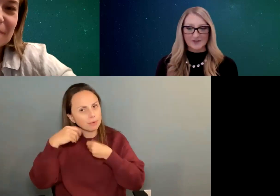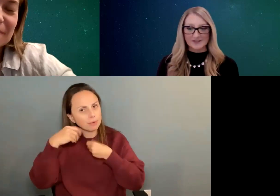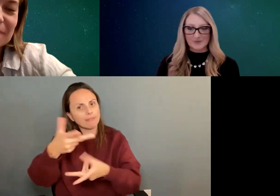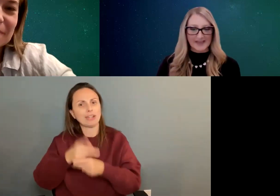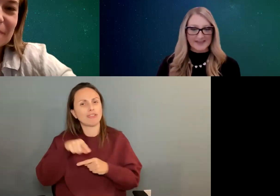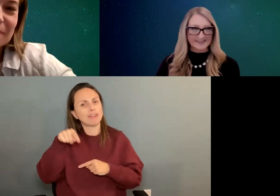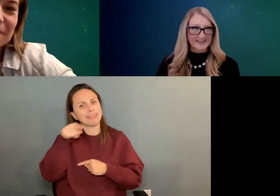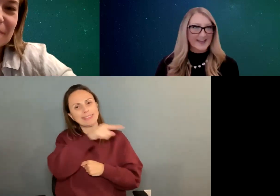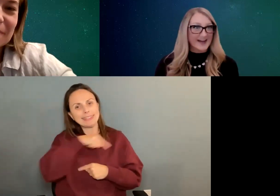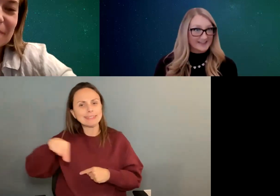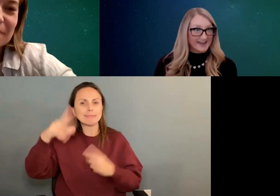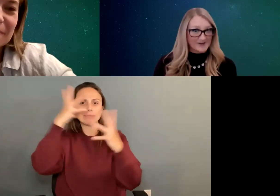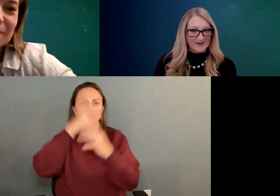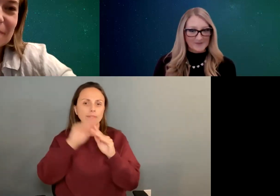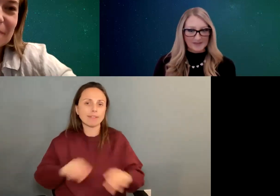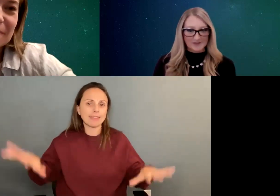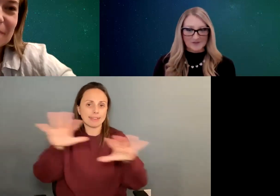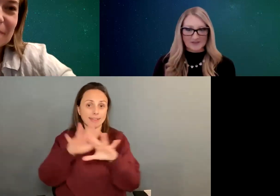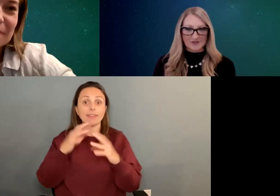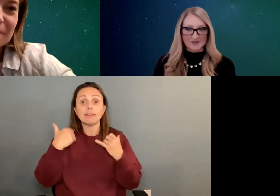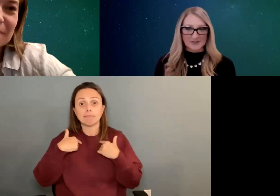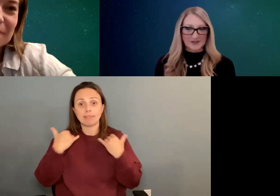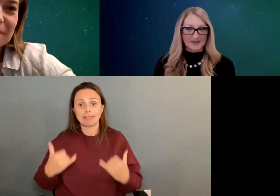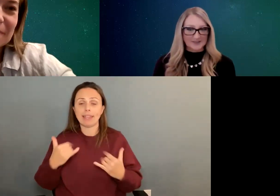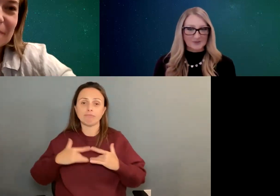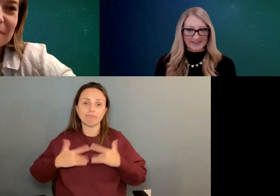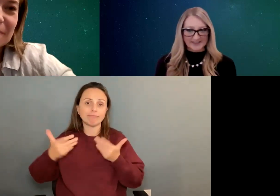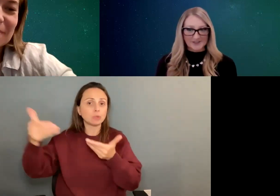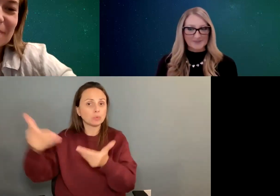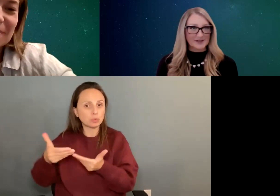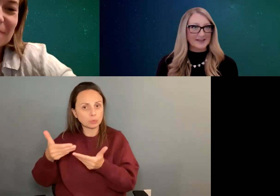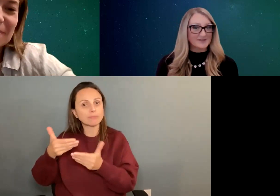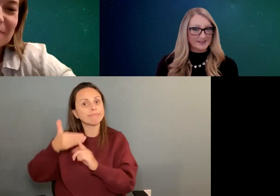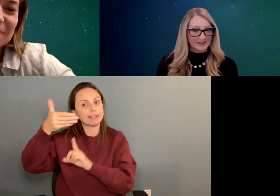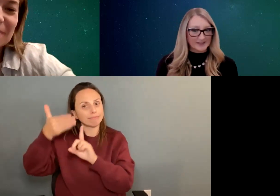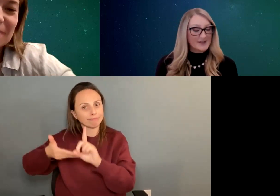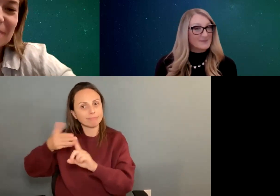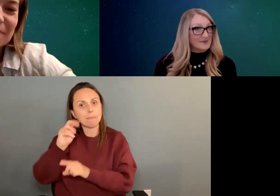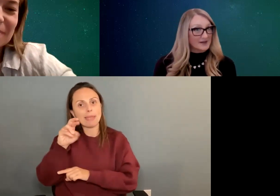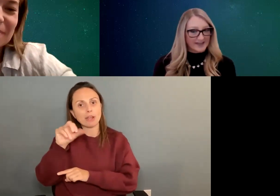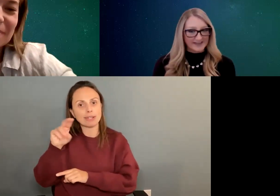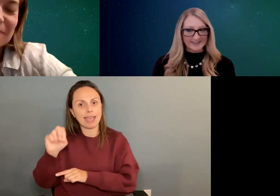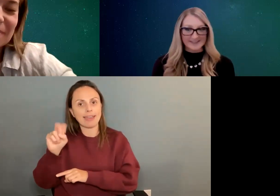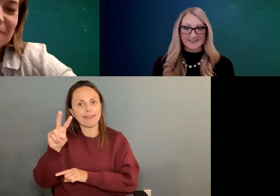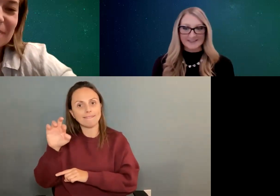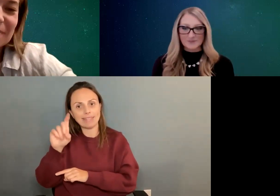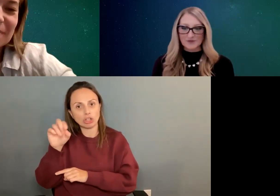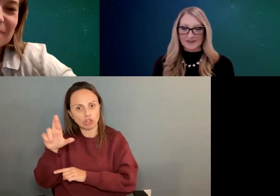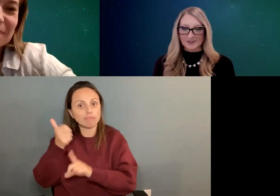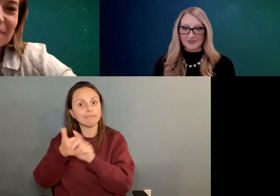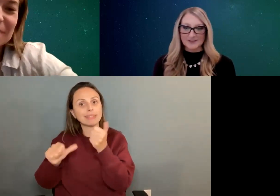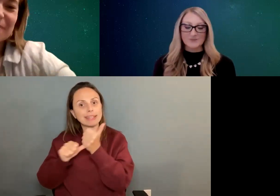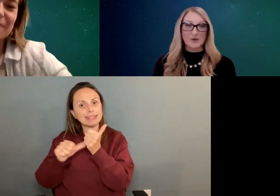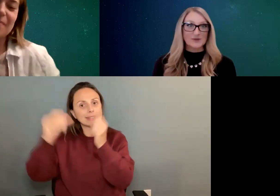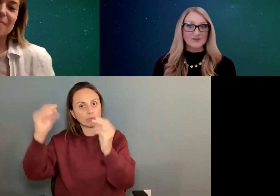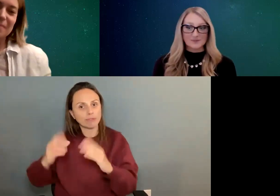these beautiful lands. I now have the pleasure of introducing our next presenter, Marianne Vidler. Marianne is an assistant